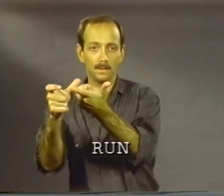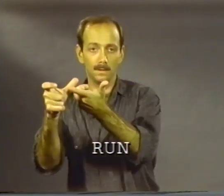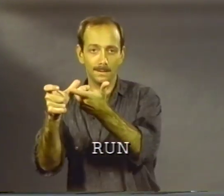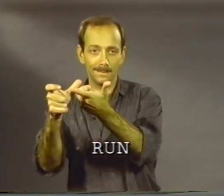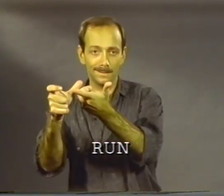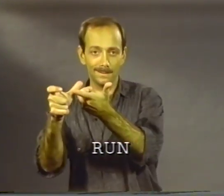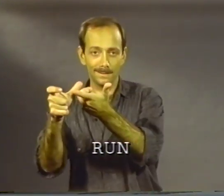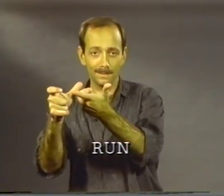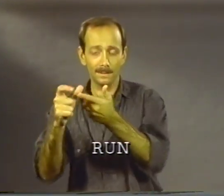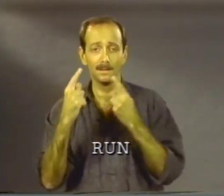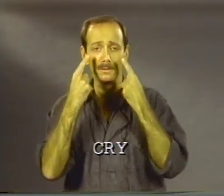cry,